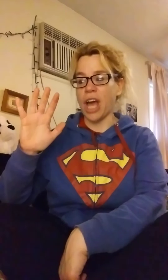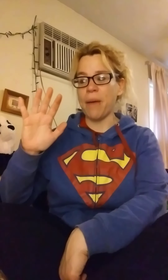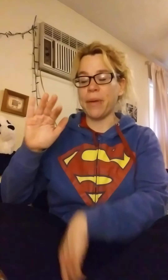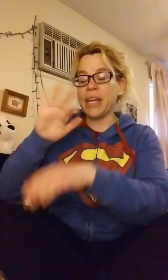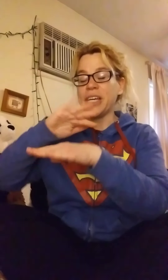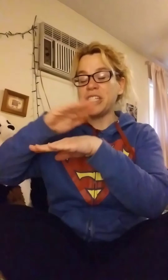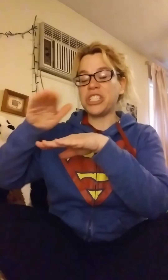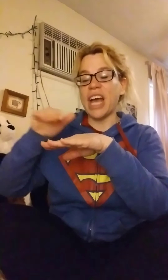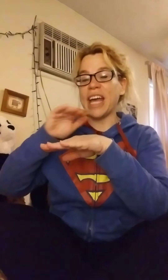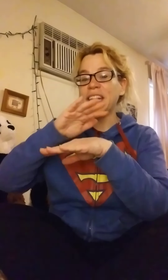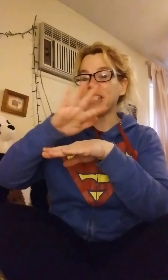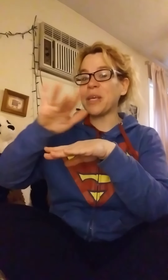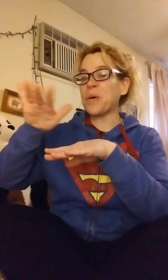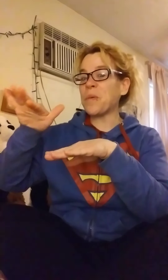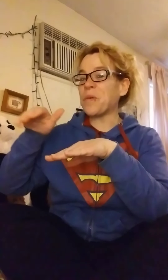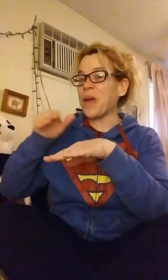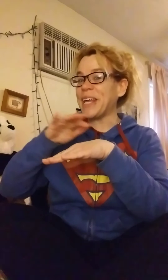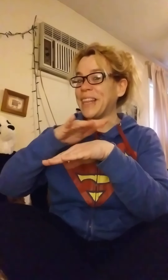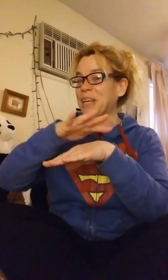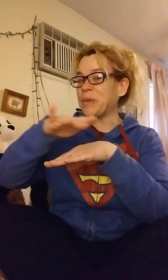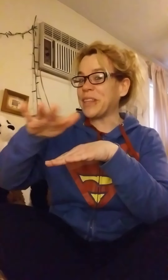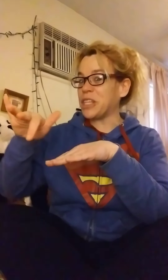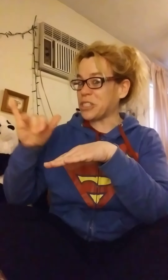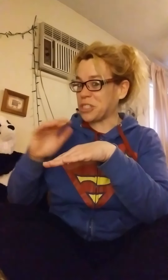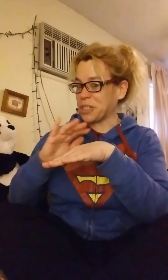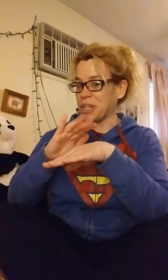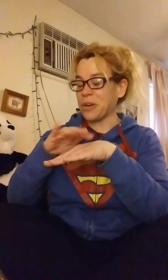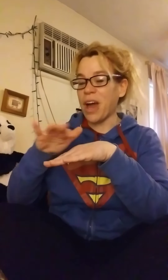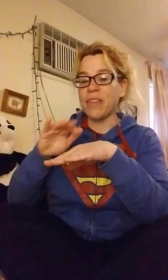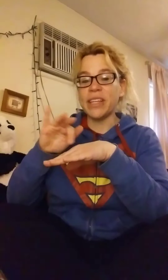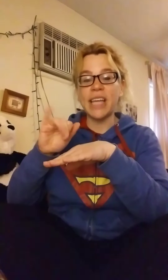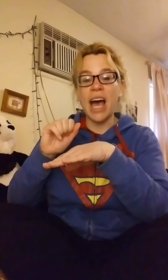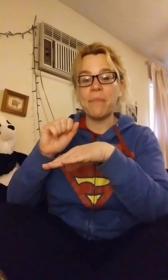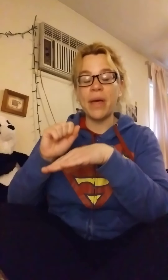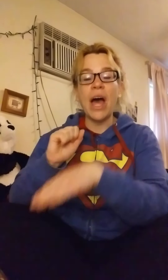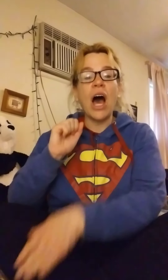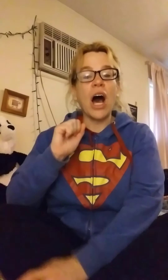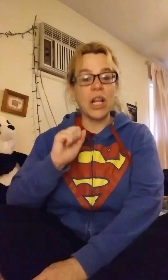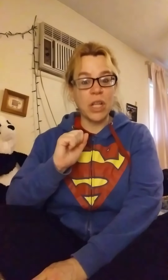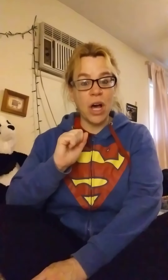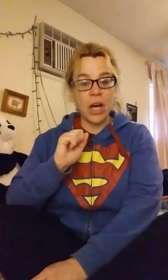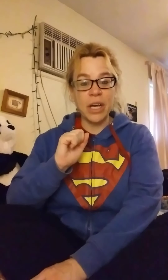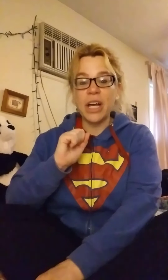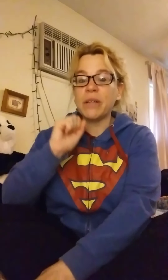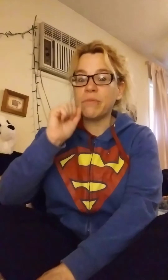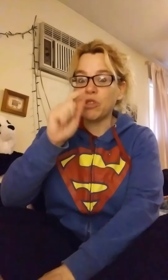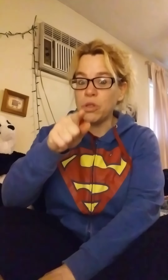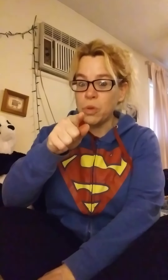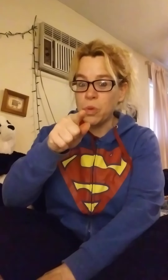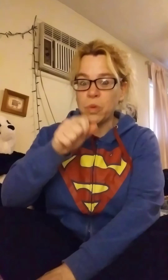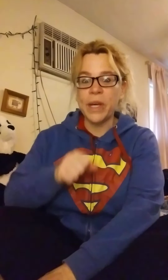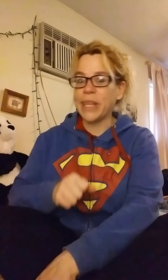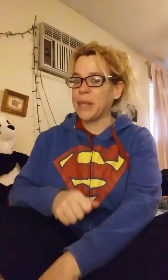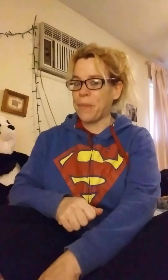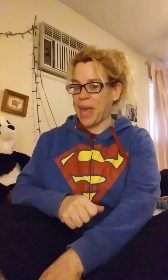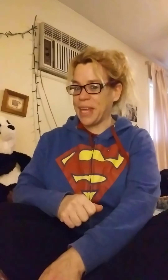shop, shining so brightly with the sugar on the top. Along comes you with a penny